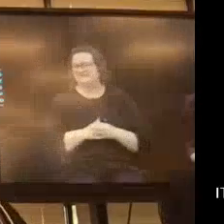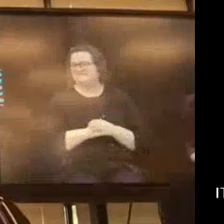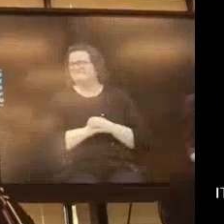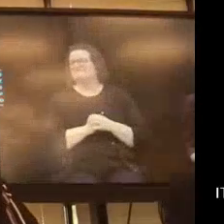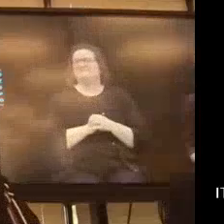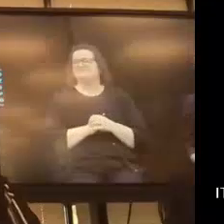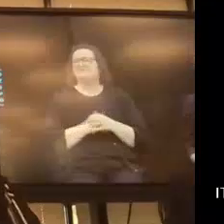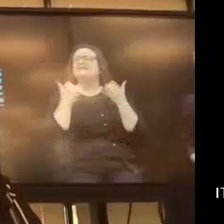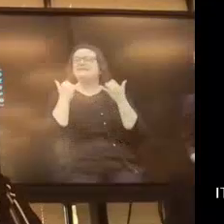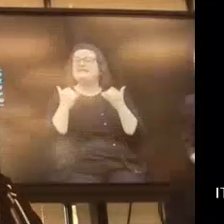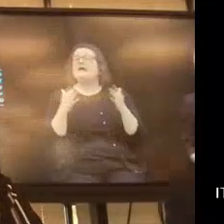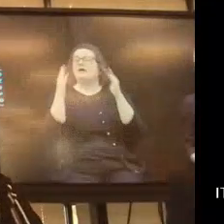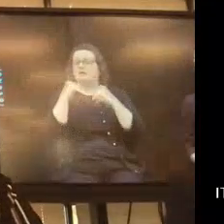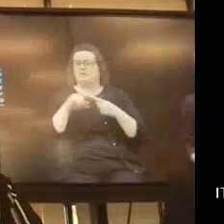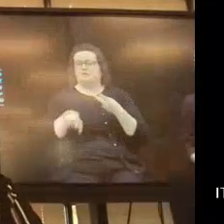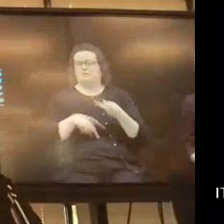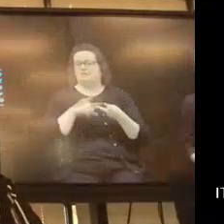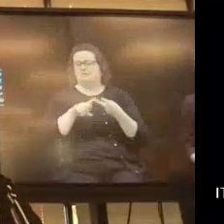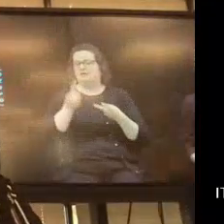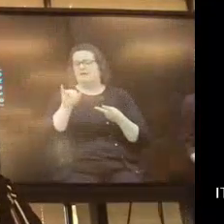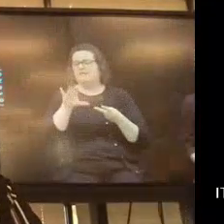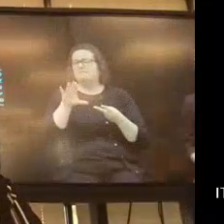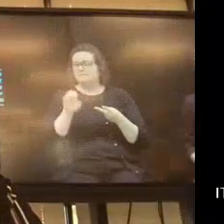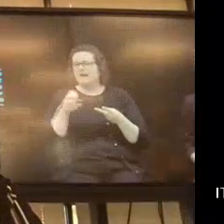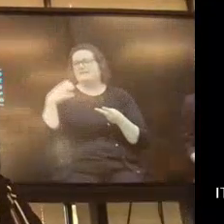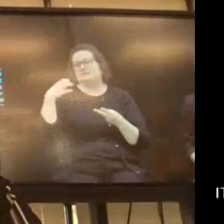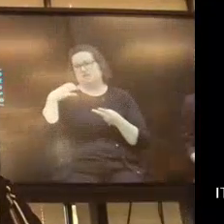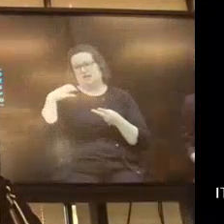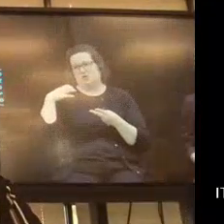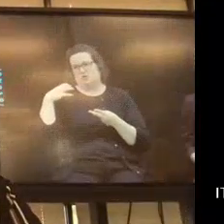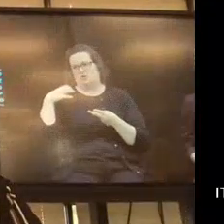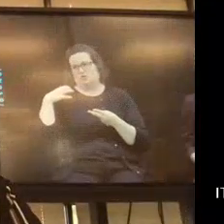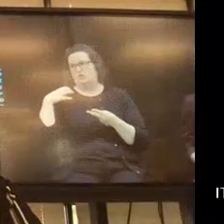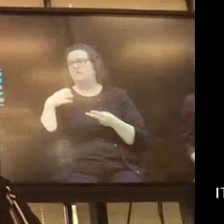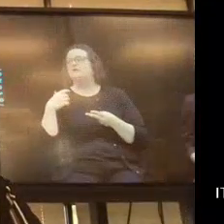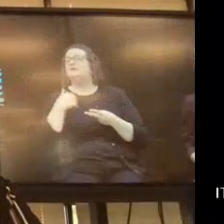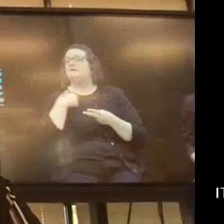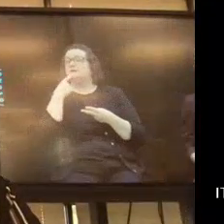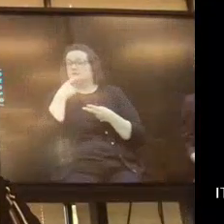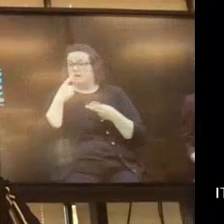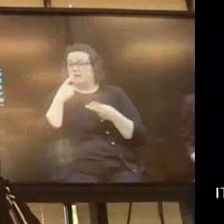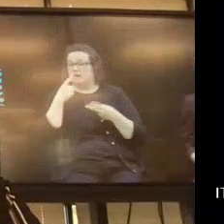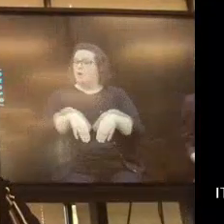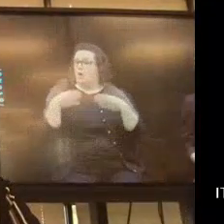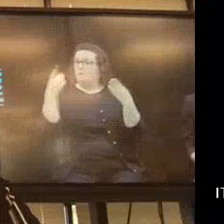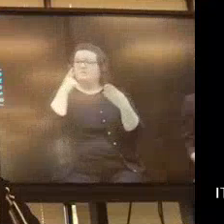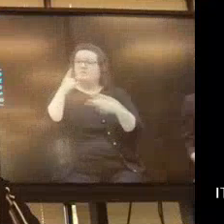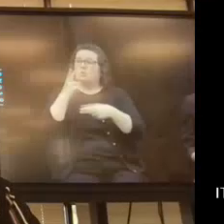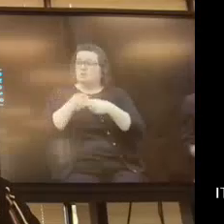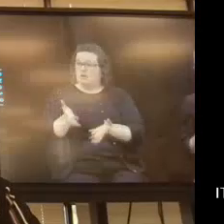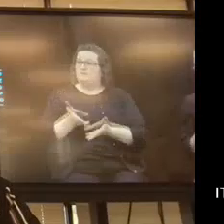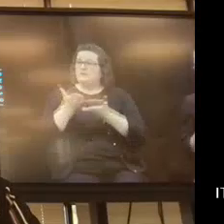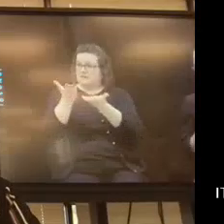We will now proceed to the office of vice chair of the Board of Trustees, and I will declare the floor open for